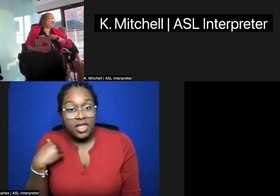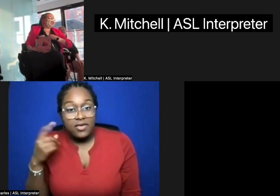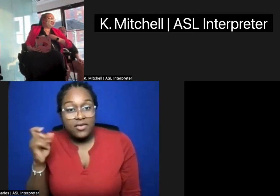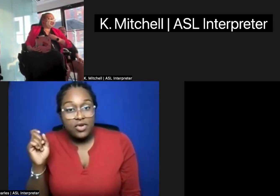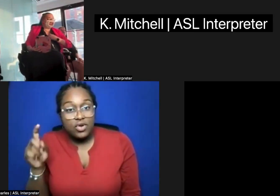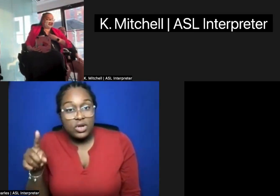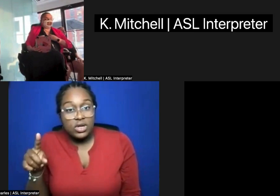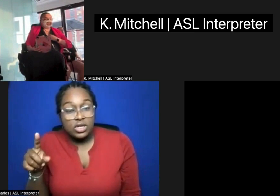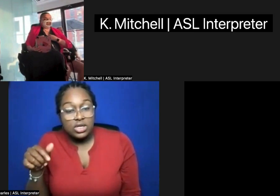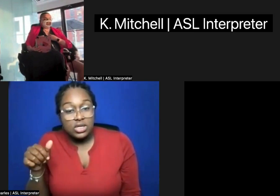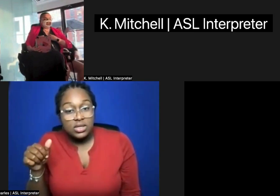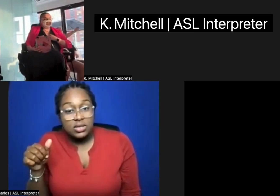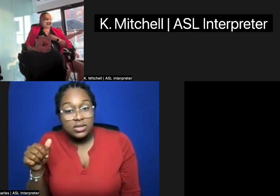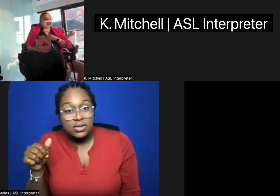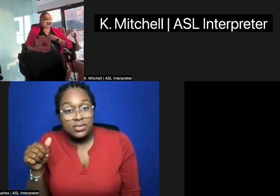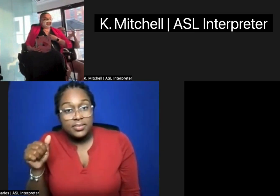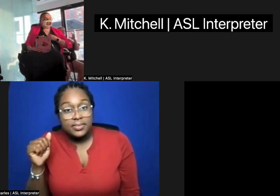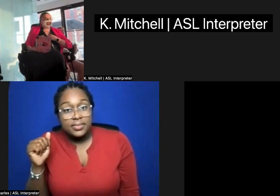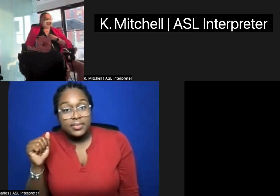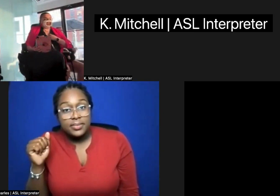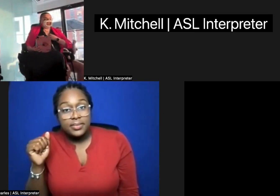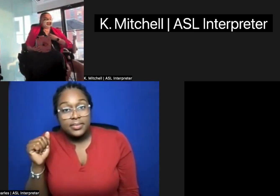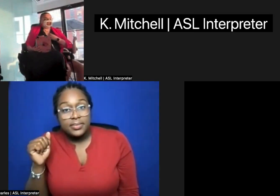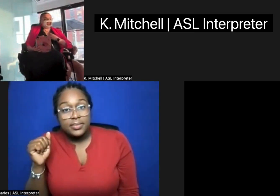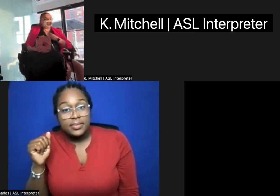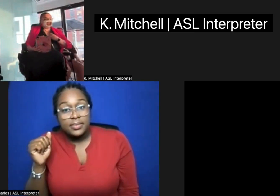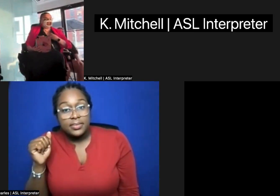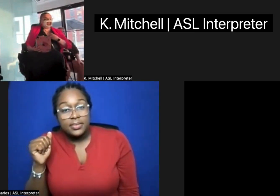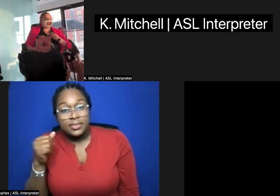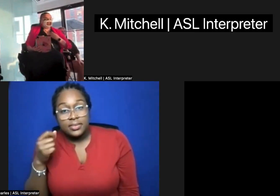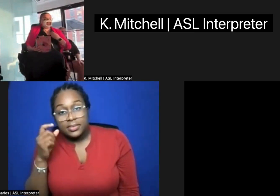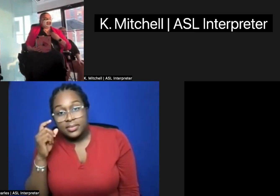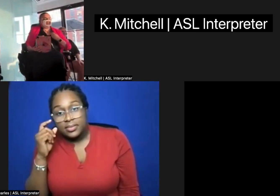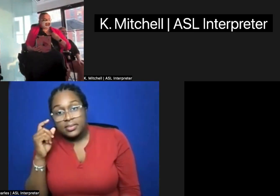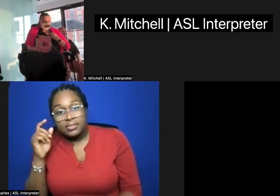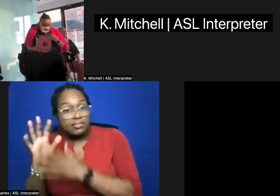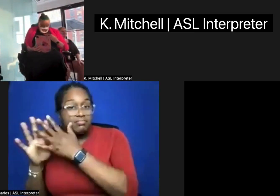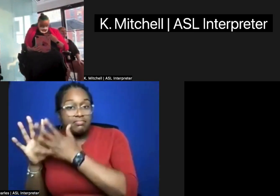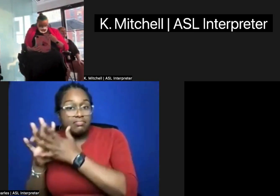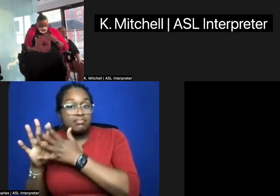this one? Oh, yeah. If I can get it all.